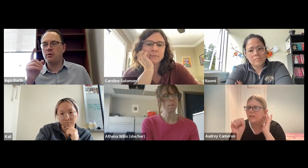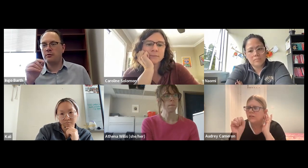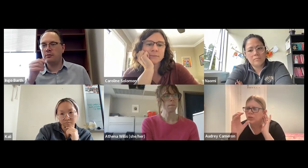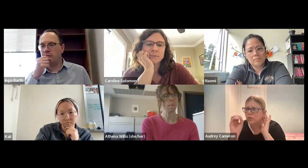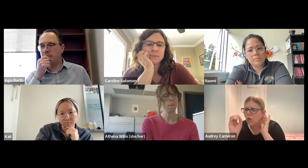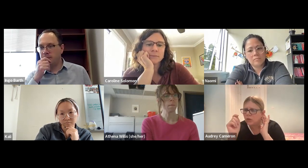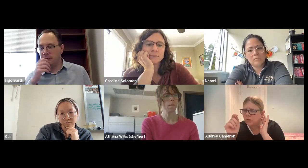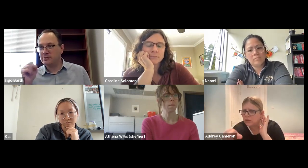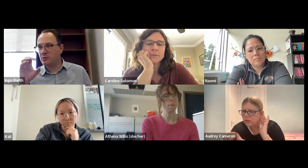One,